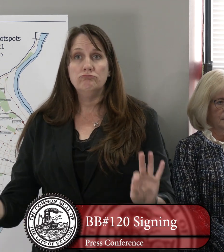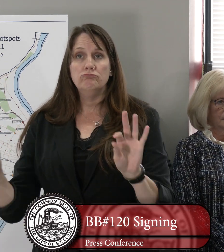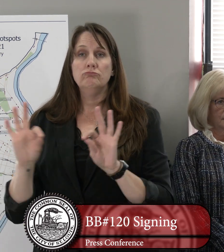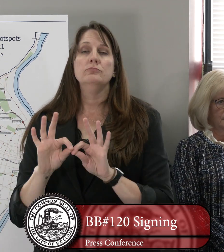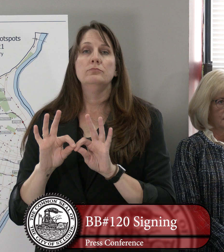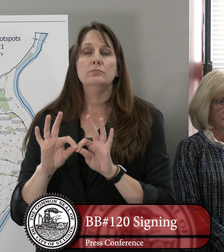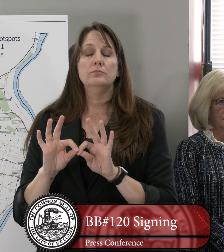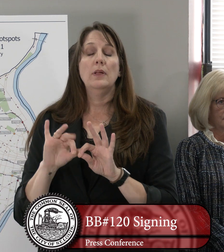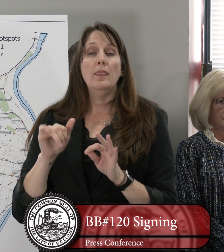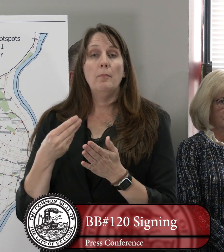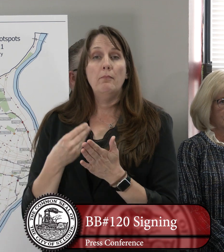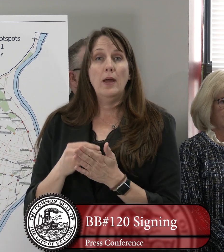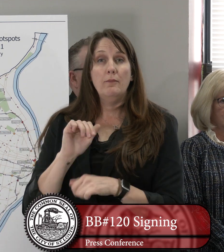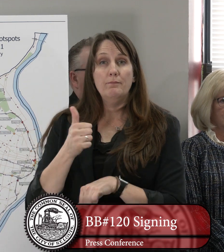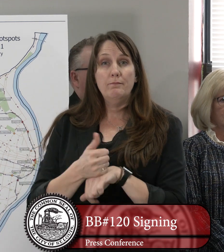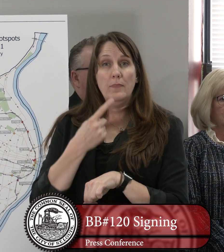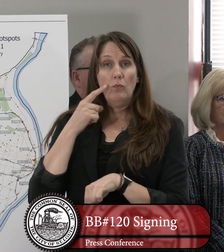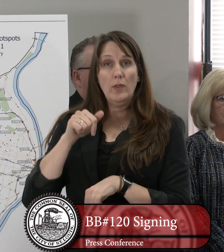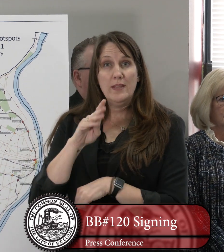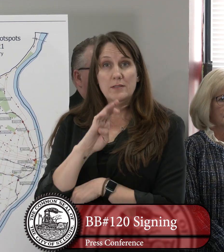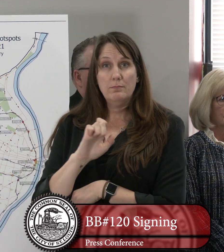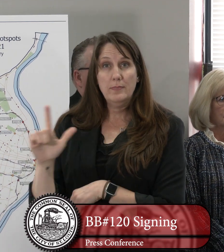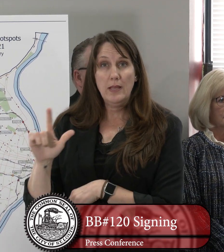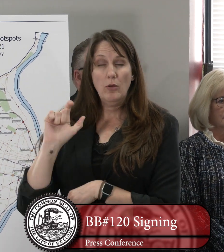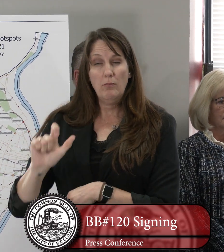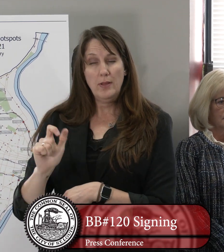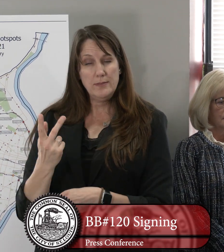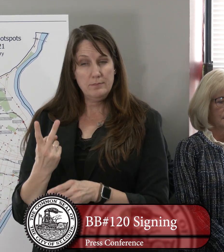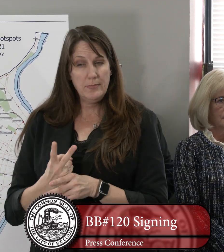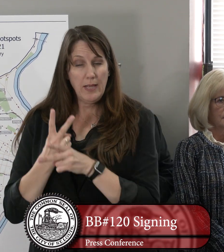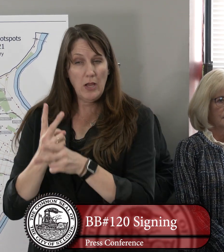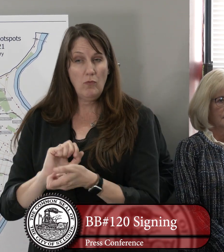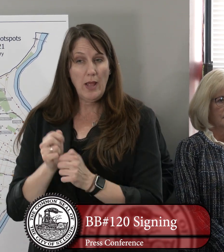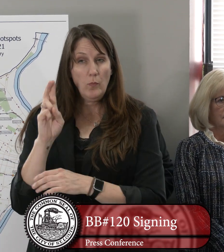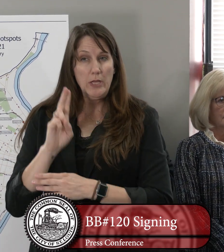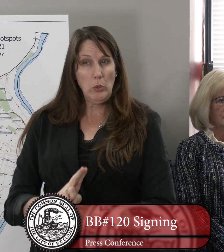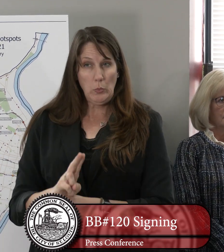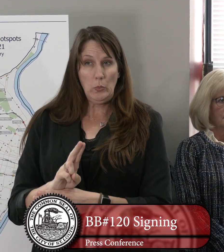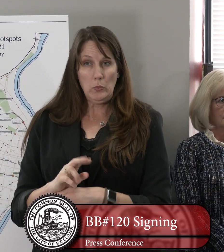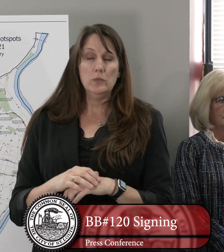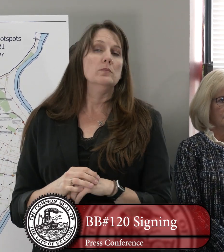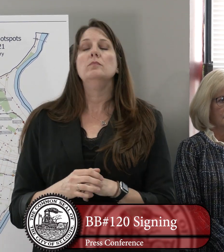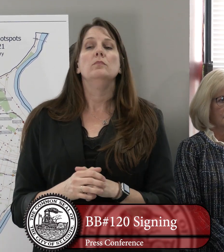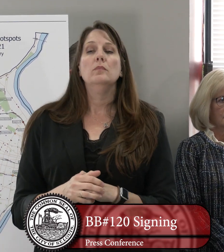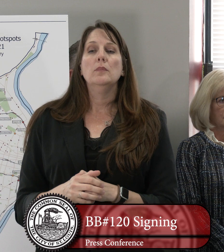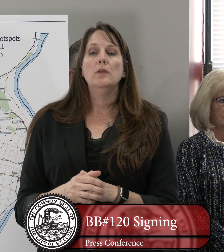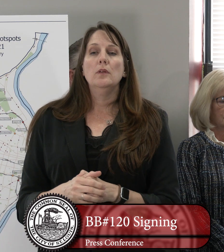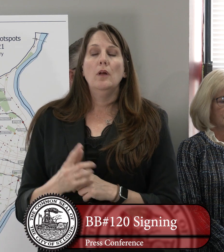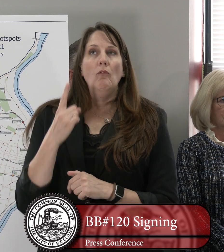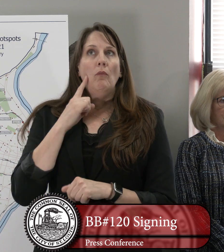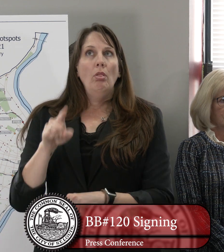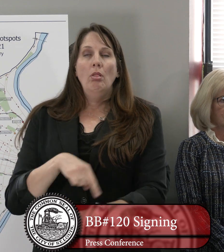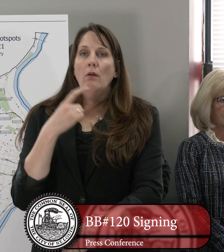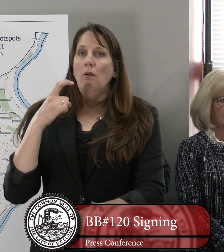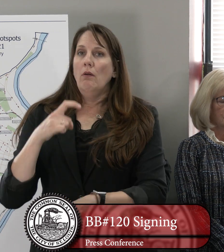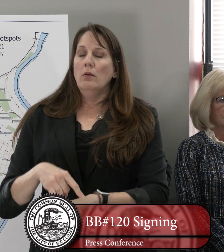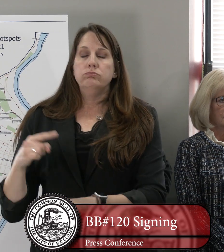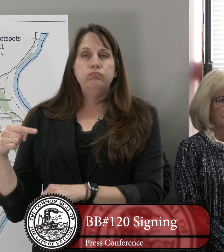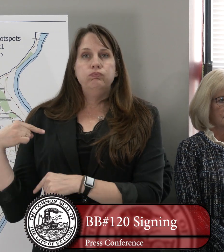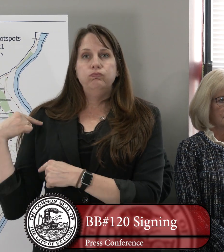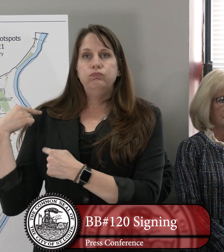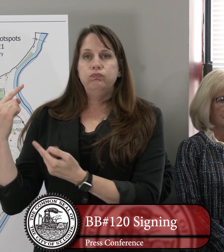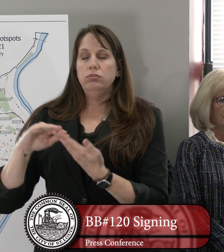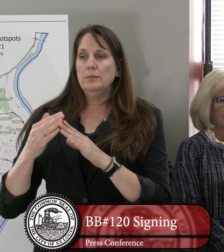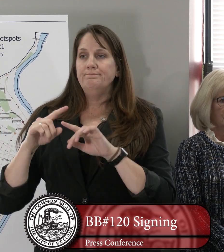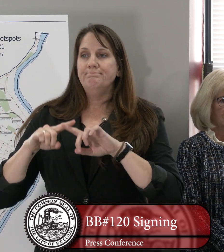The funding allocated for this bill must be carefully applied on a comprehensive scale. For far too long, our city has relied